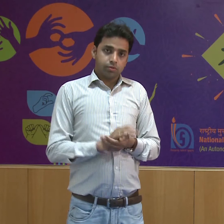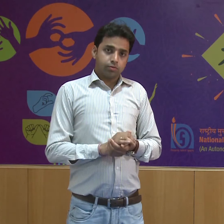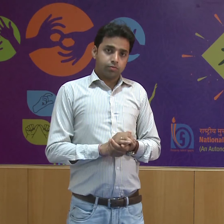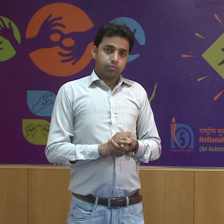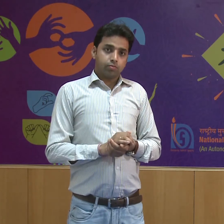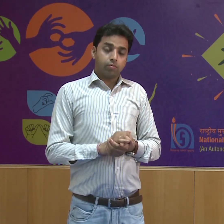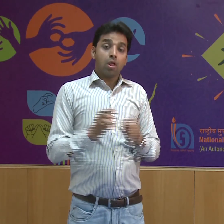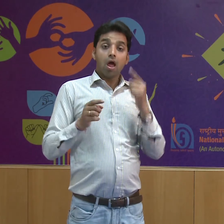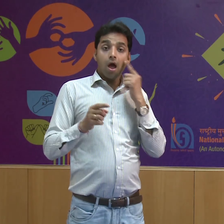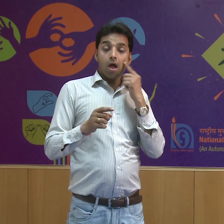(IIMs).